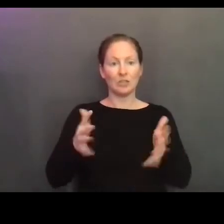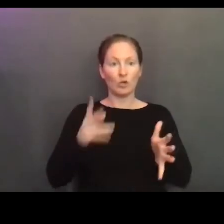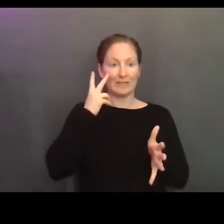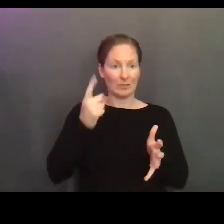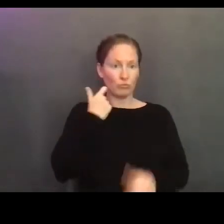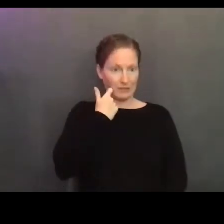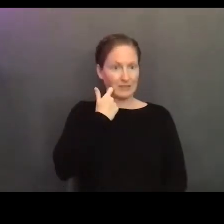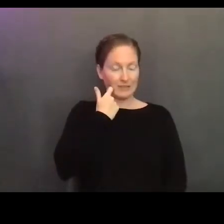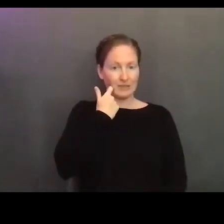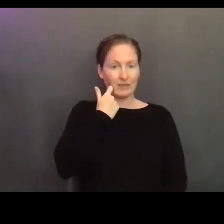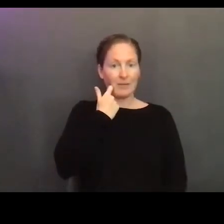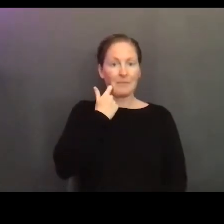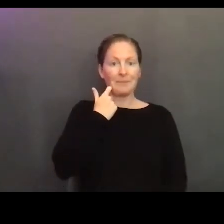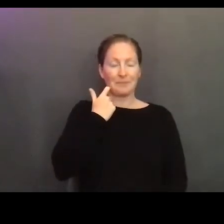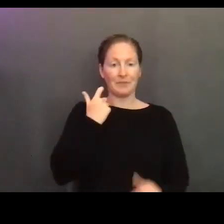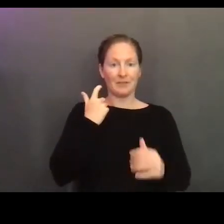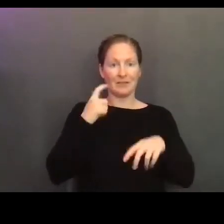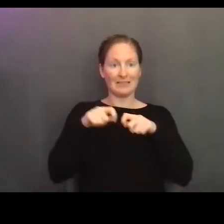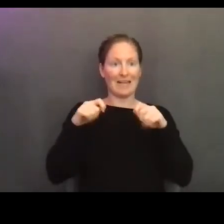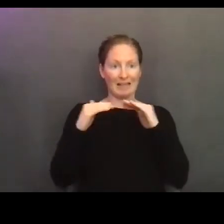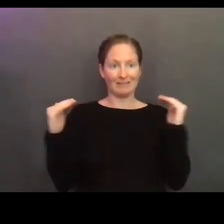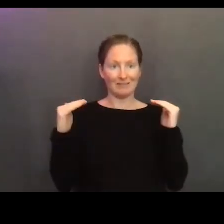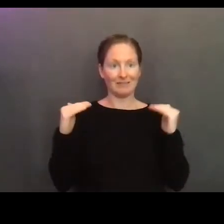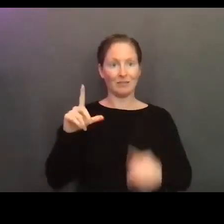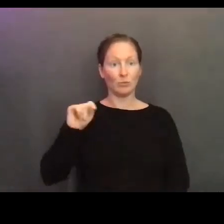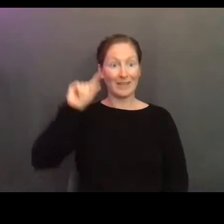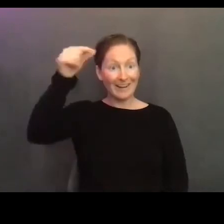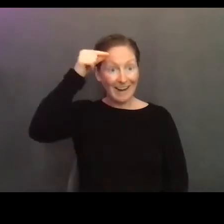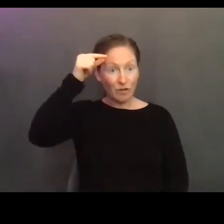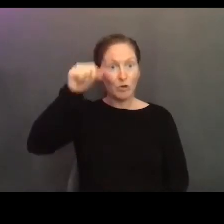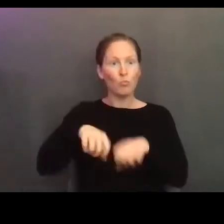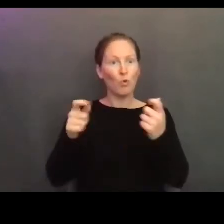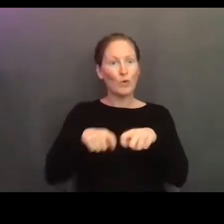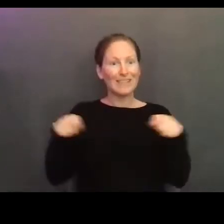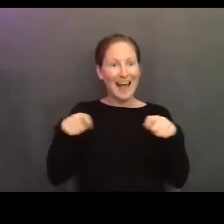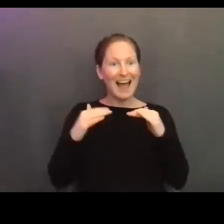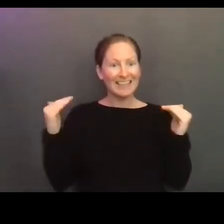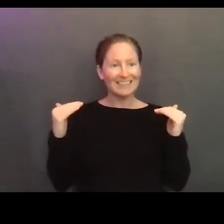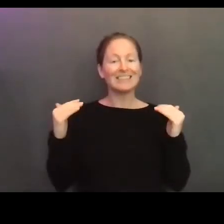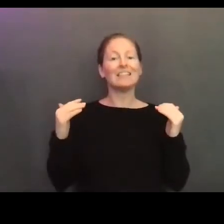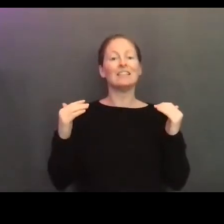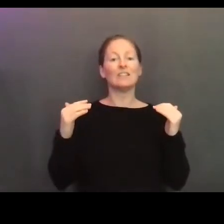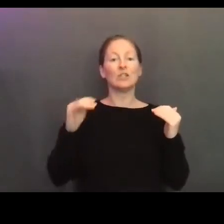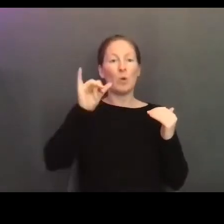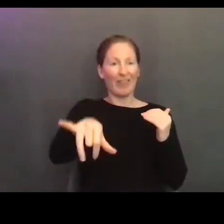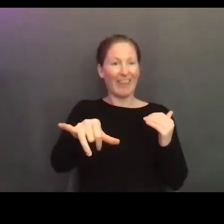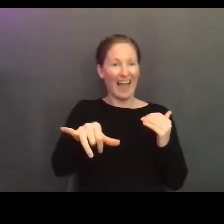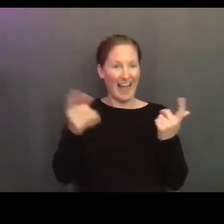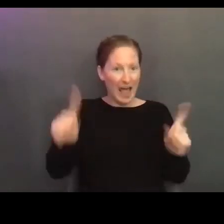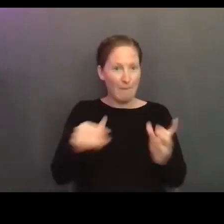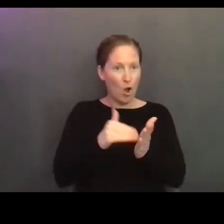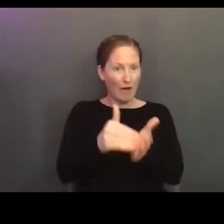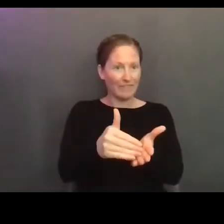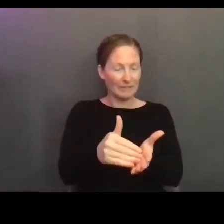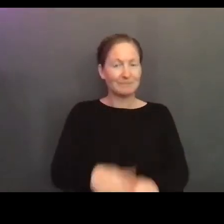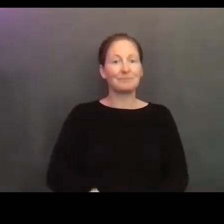recently, a tie vote that the Lieutenant Governor had to break the tie on. And so that's not uncommon that that can occur. The second thing,